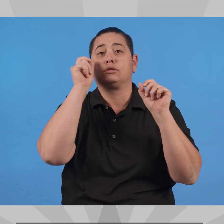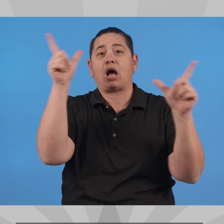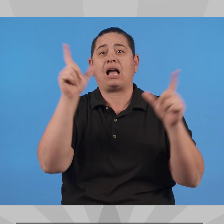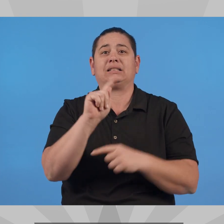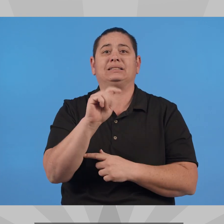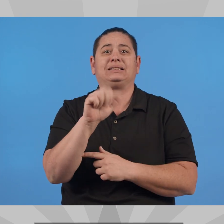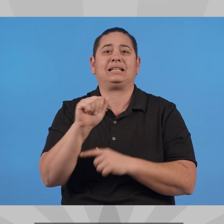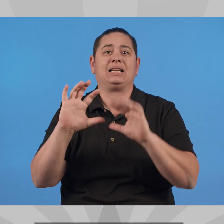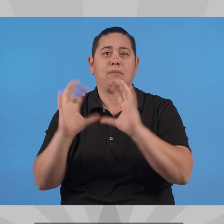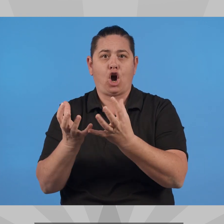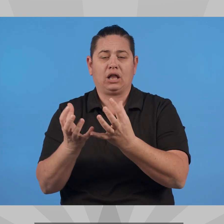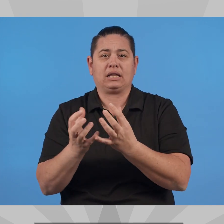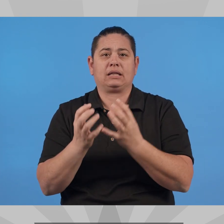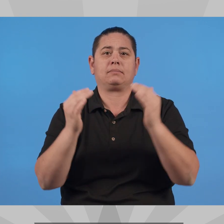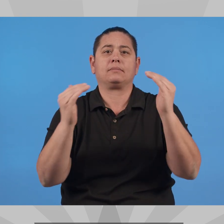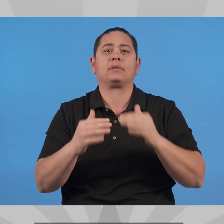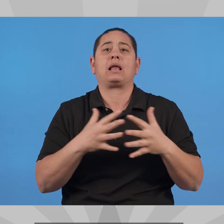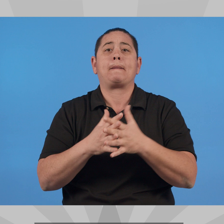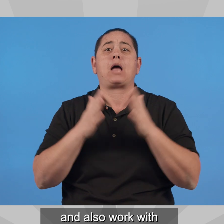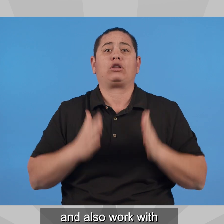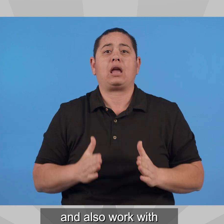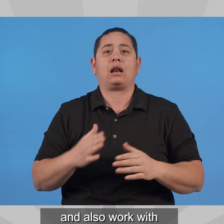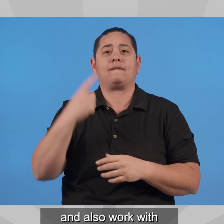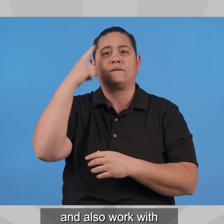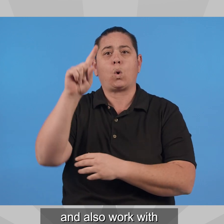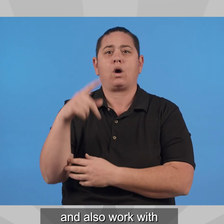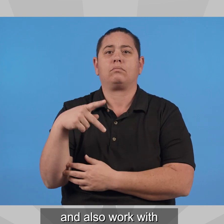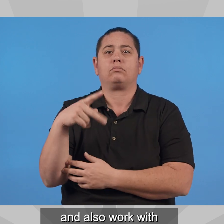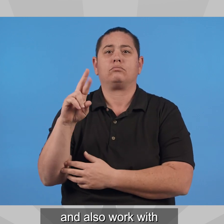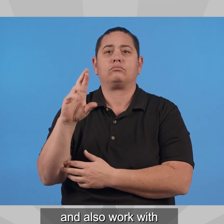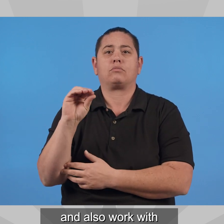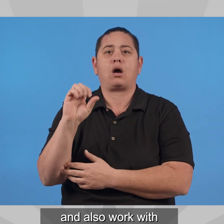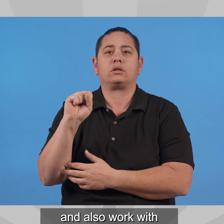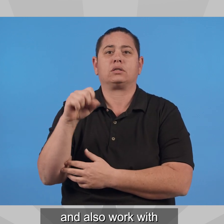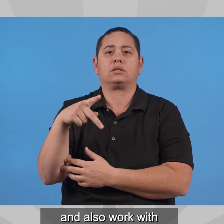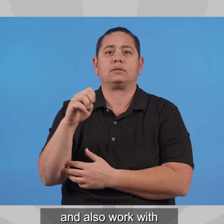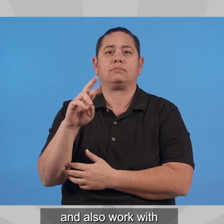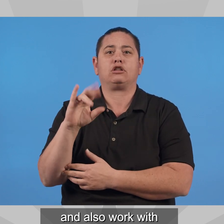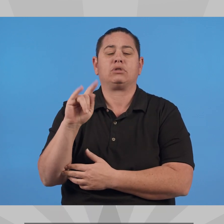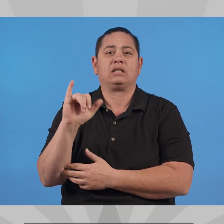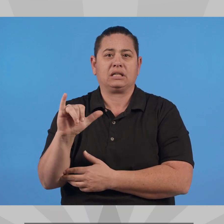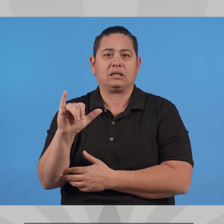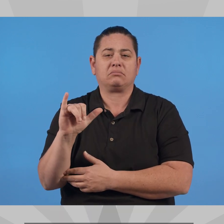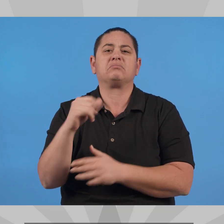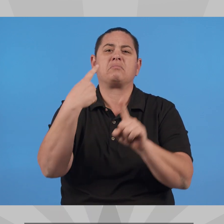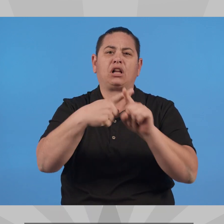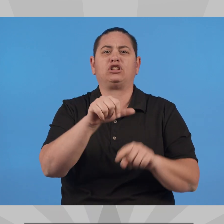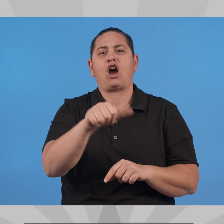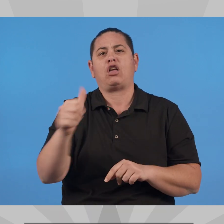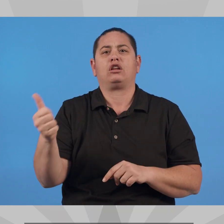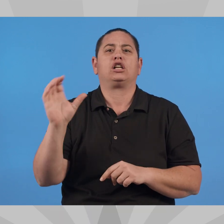AZCDL, and the Surprise Tea Party, and also work with Americans for Prosperity and other